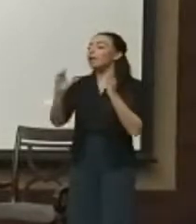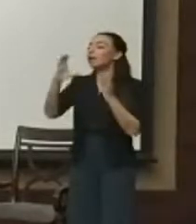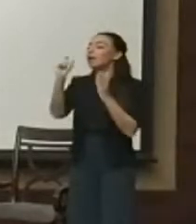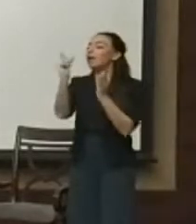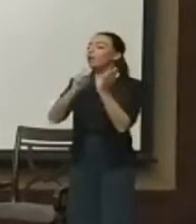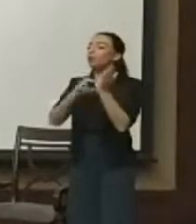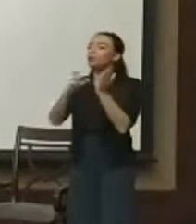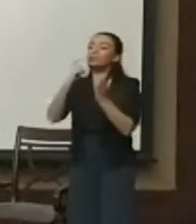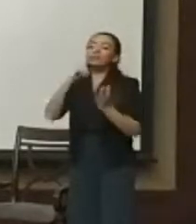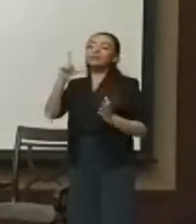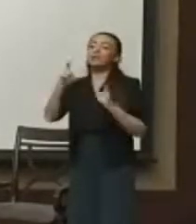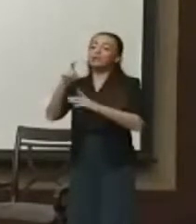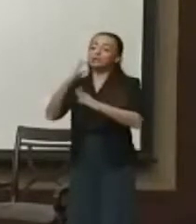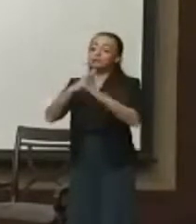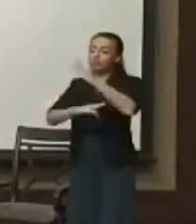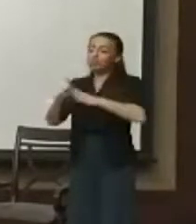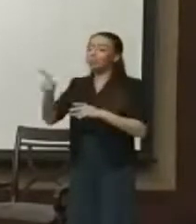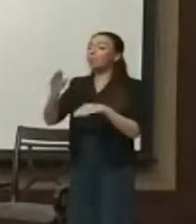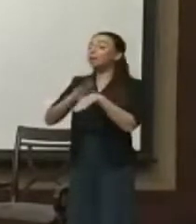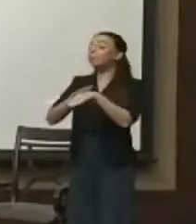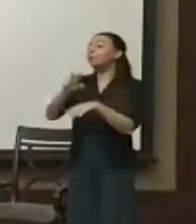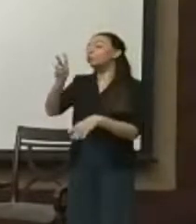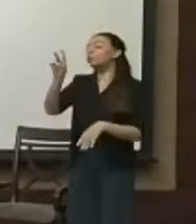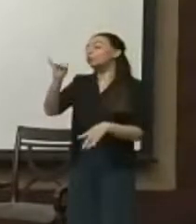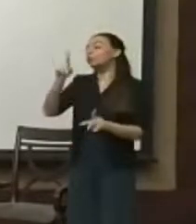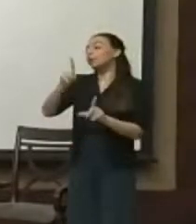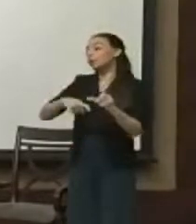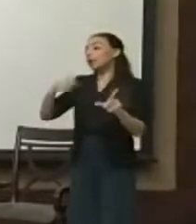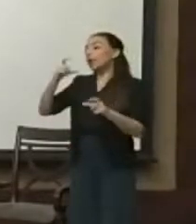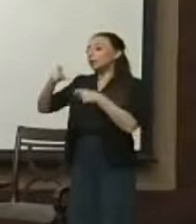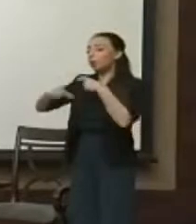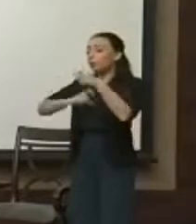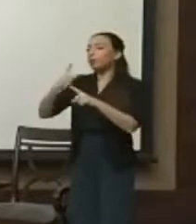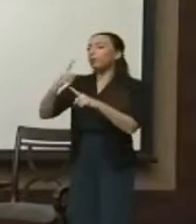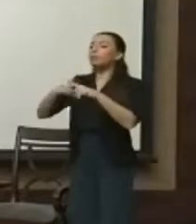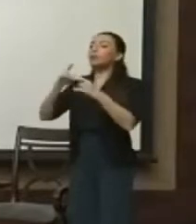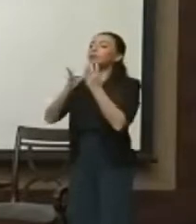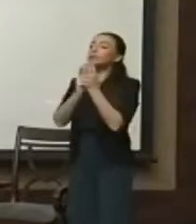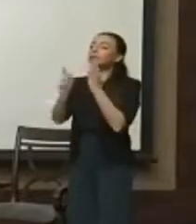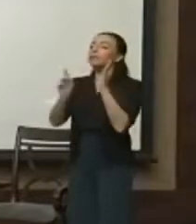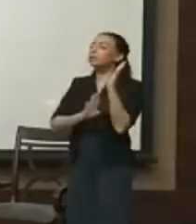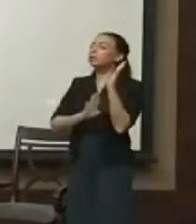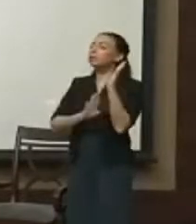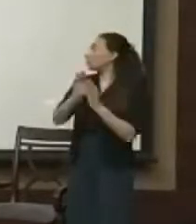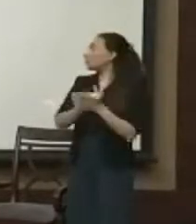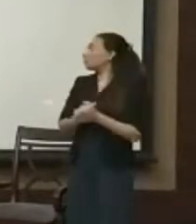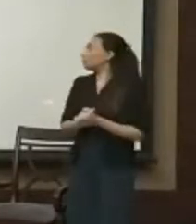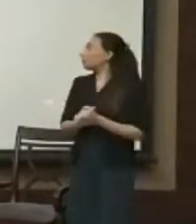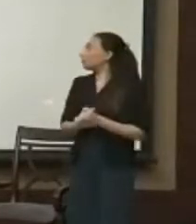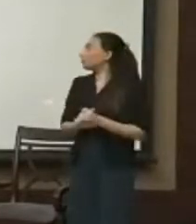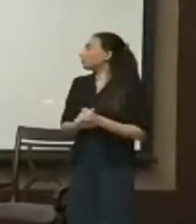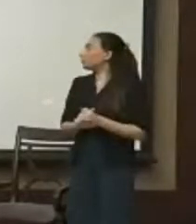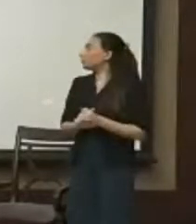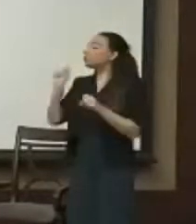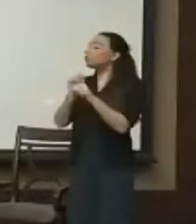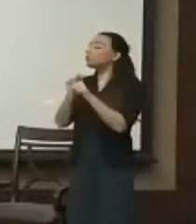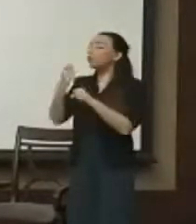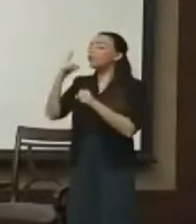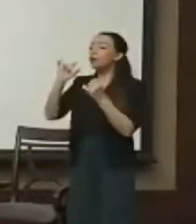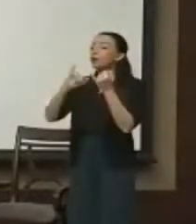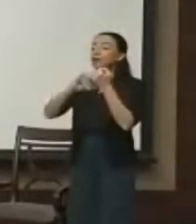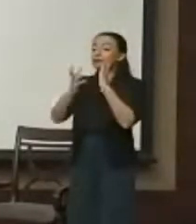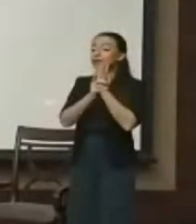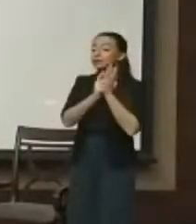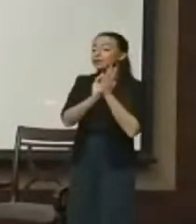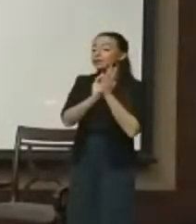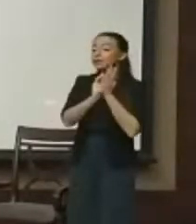an experience of over 26 years in corporate and skill development sector in India. He's associated with the Skill Council